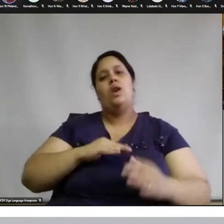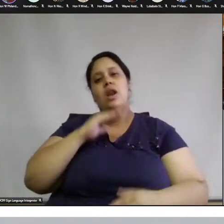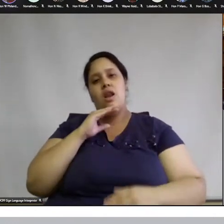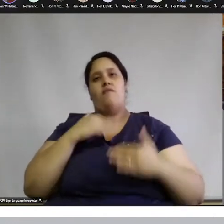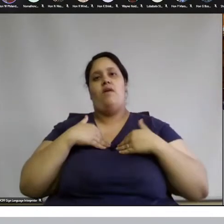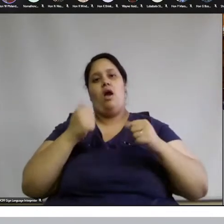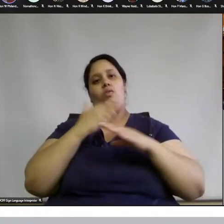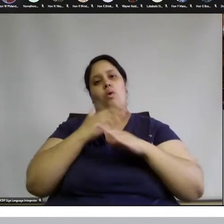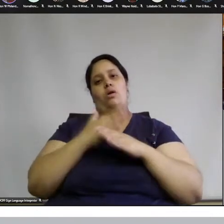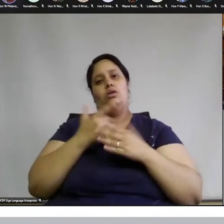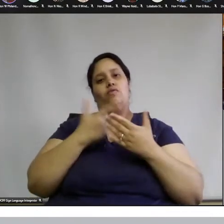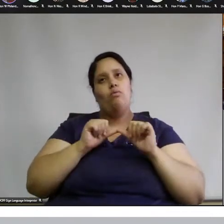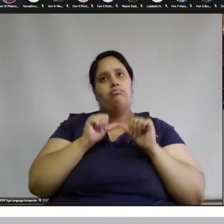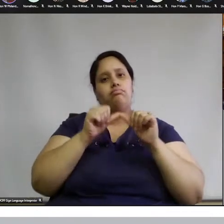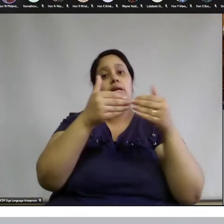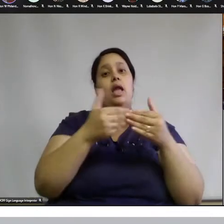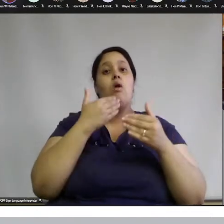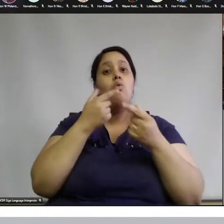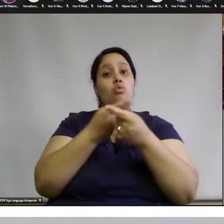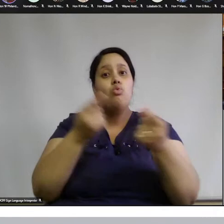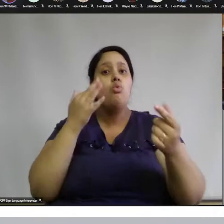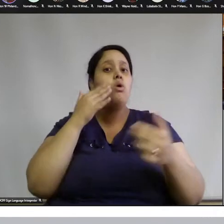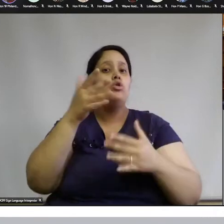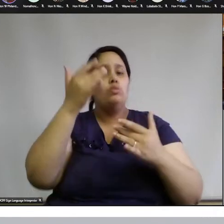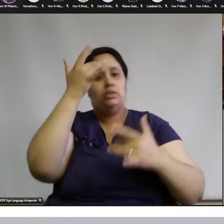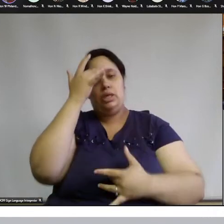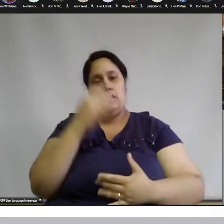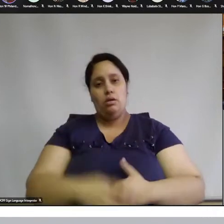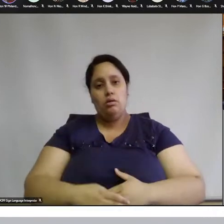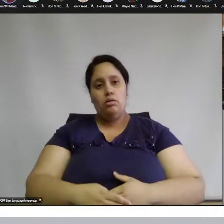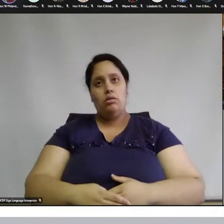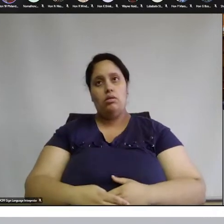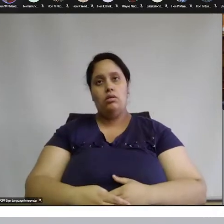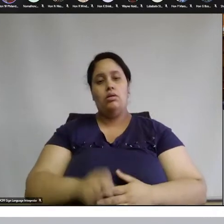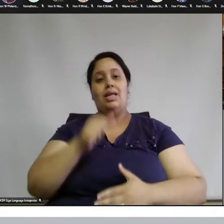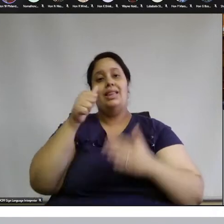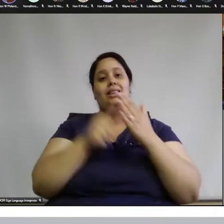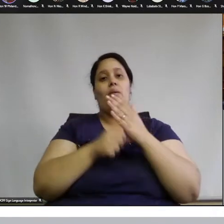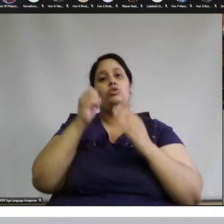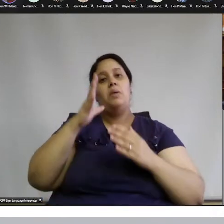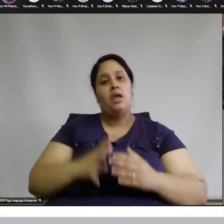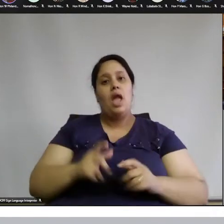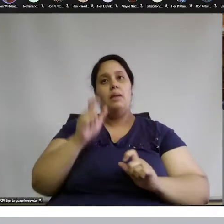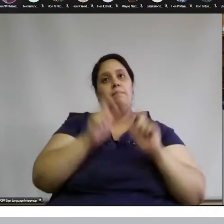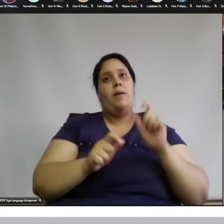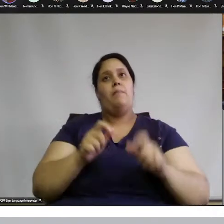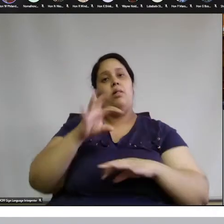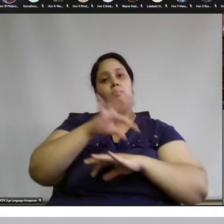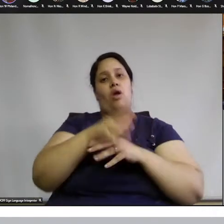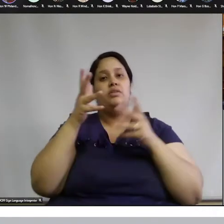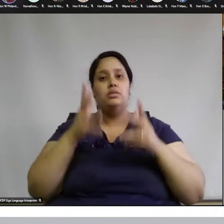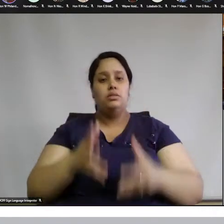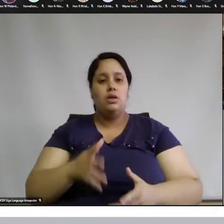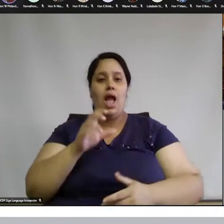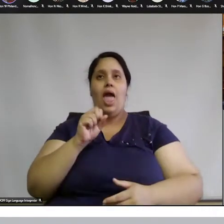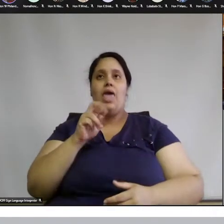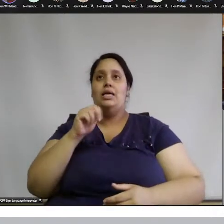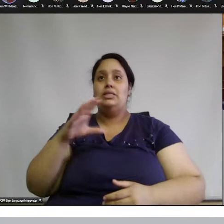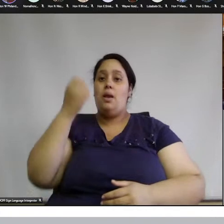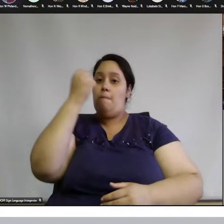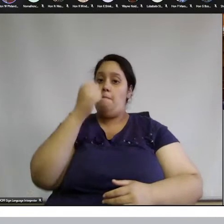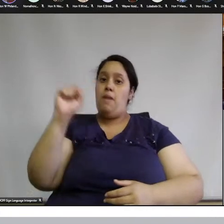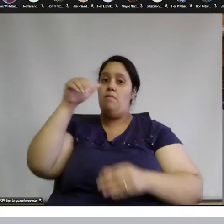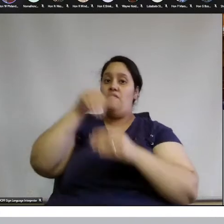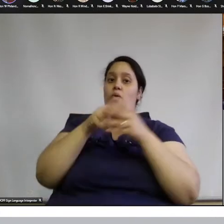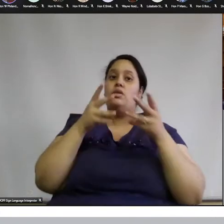health workers to take care of you when you fall ill. Deputy Speaker and people of this province, the ANC is rejecting